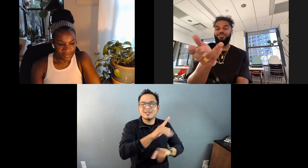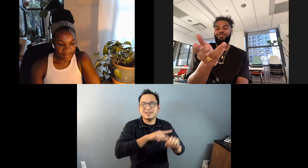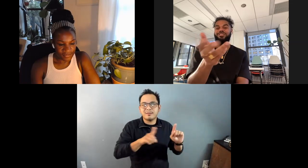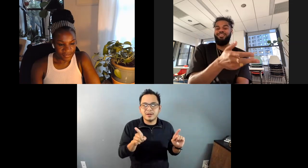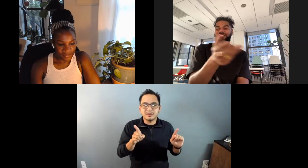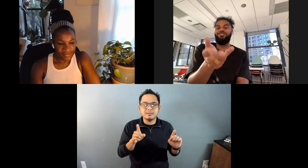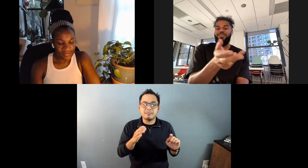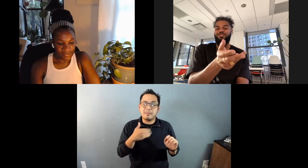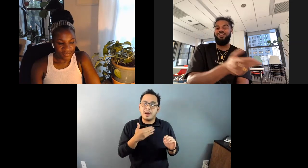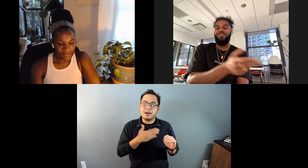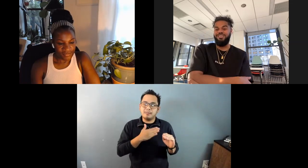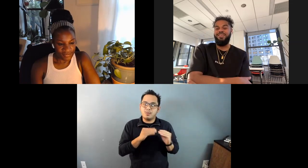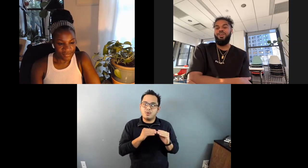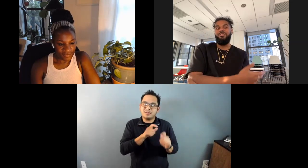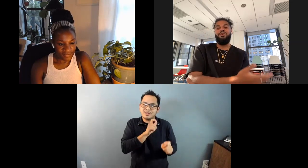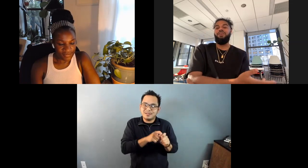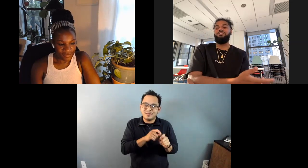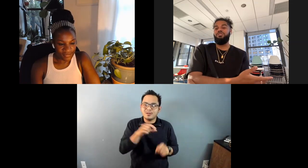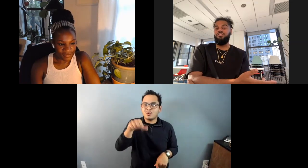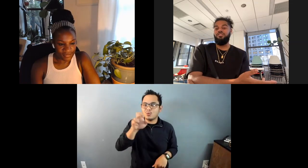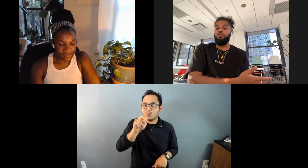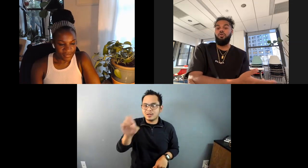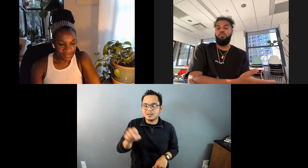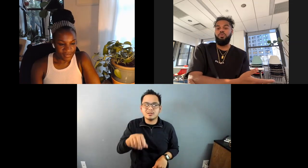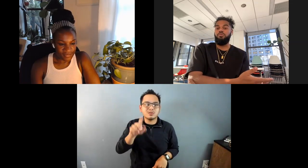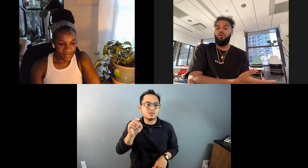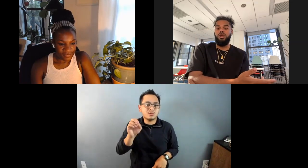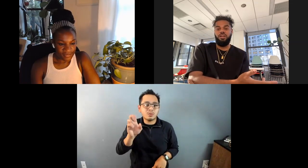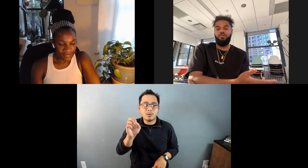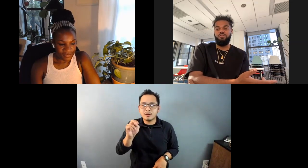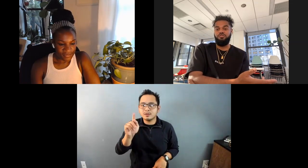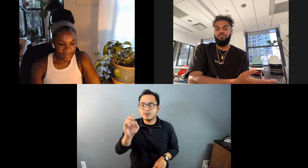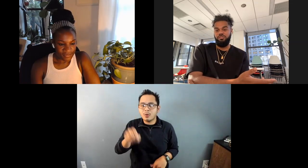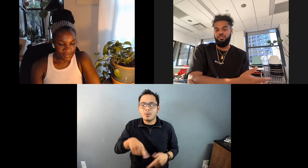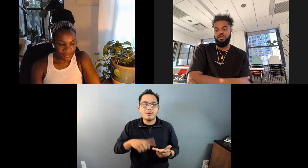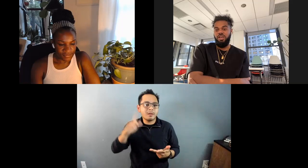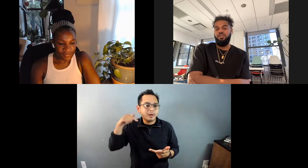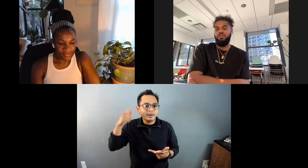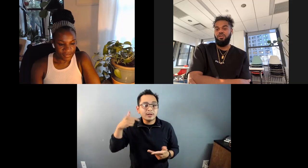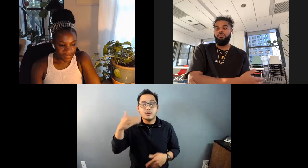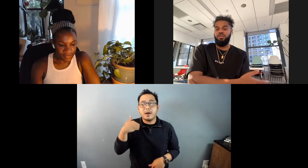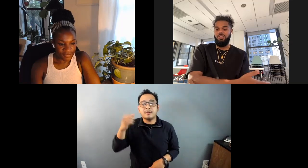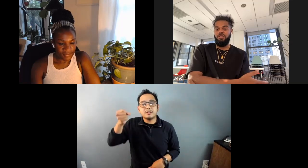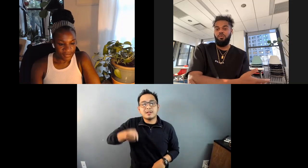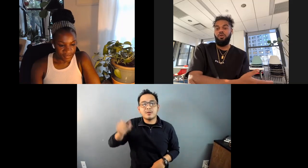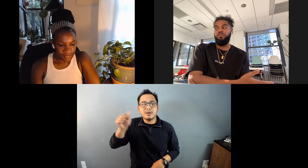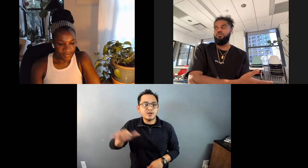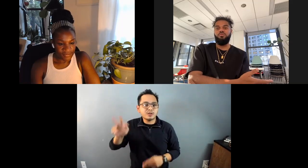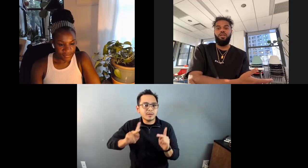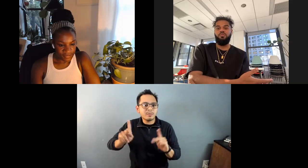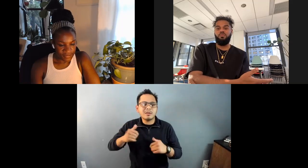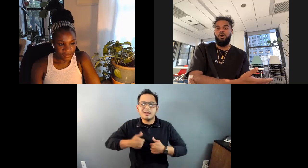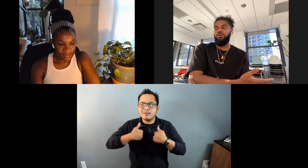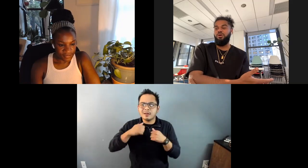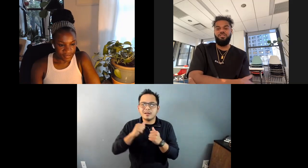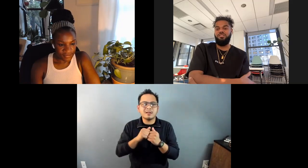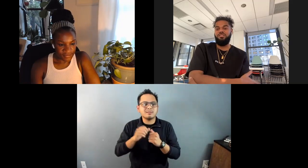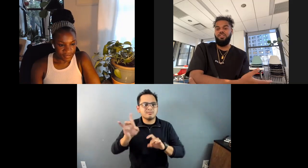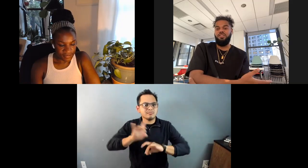discovered you know, like as an immigrant, like my dad would play like all different types of music. Like we were